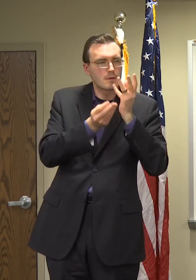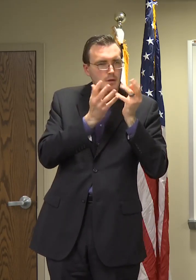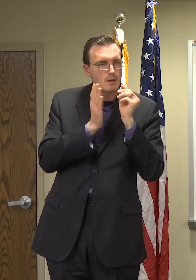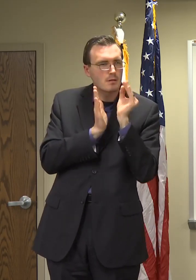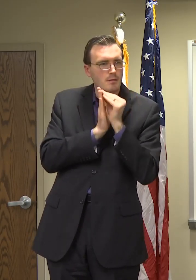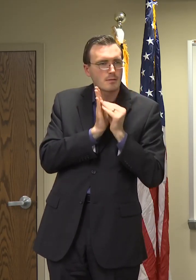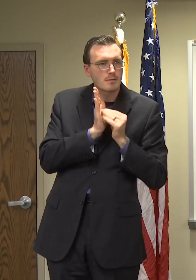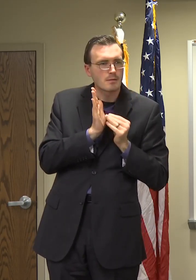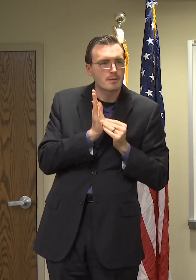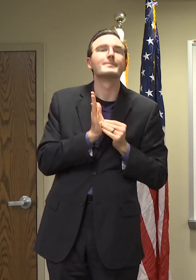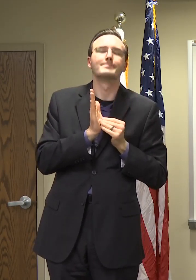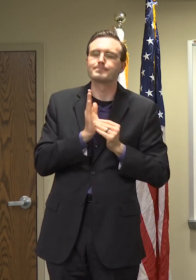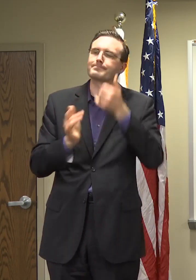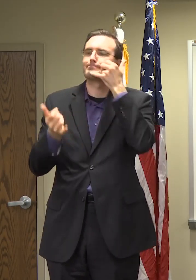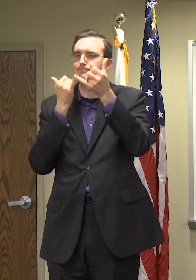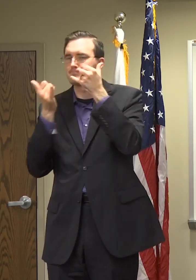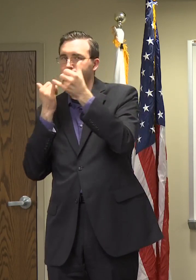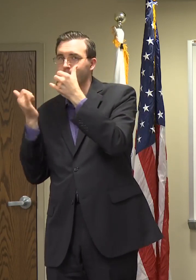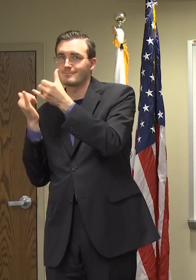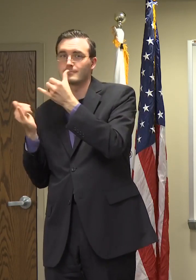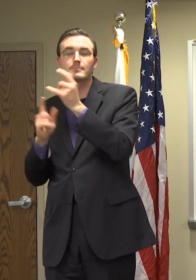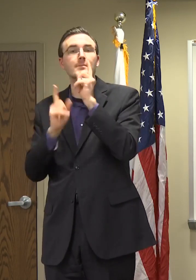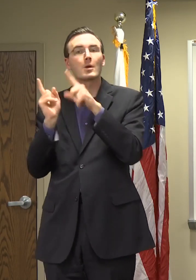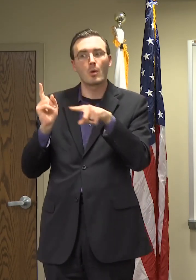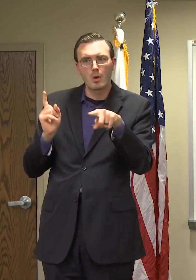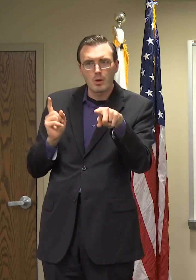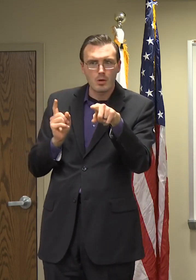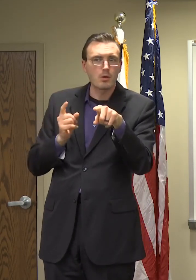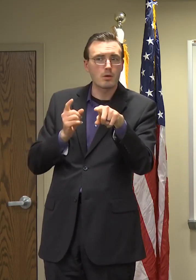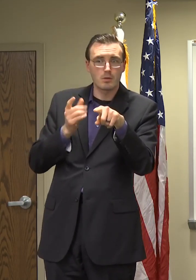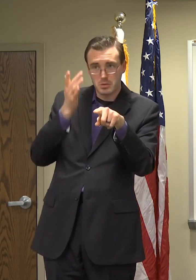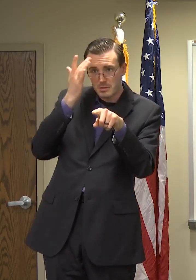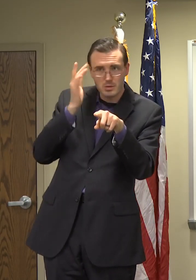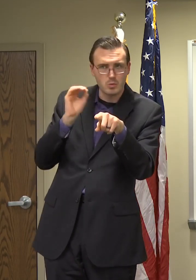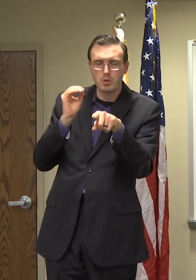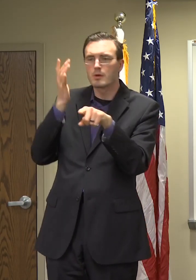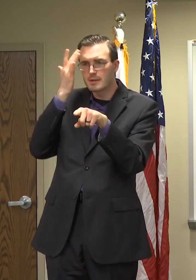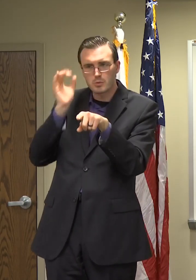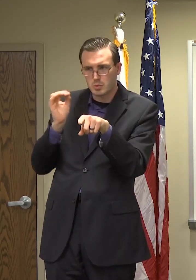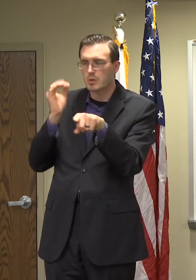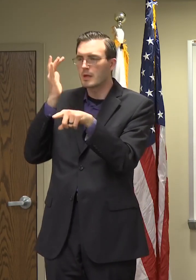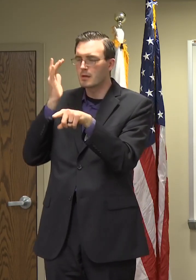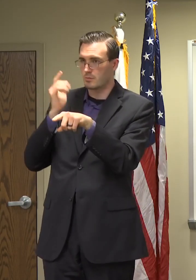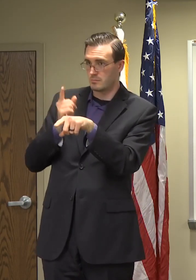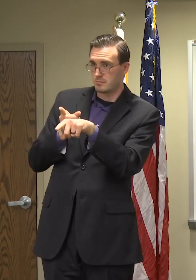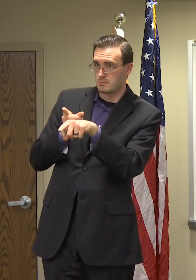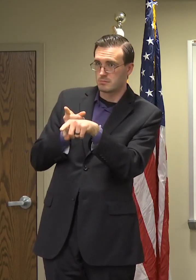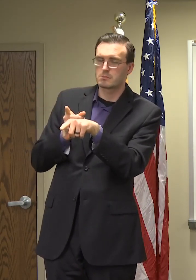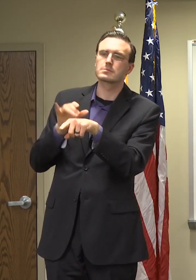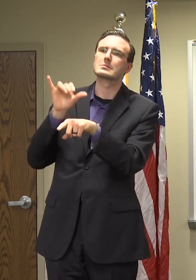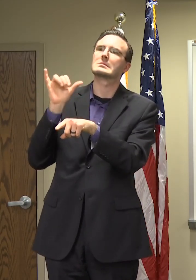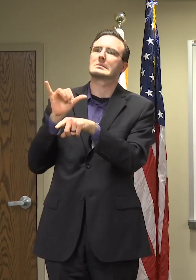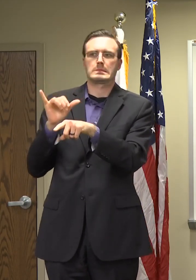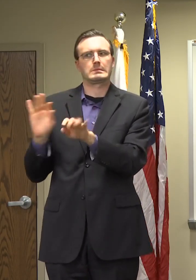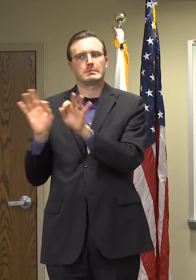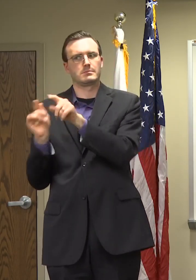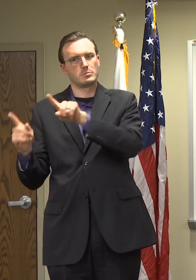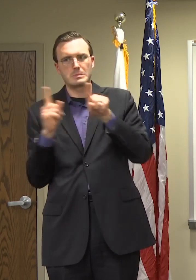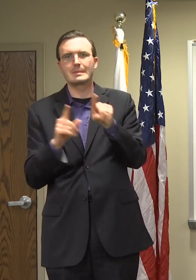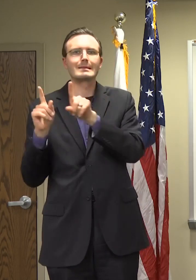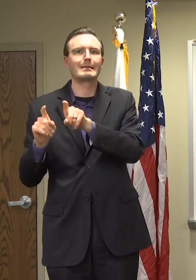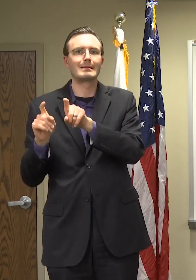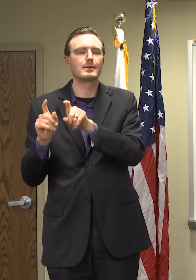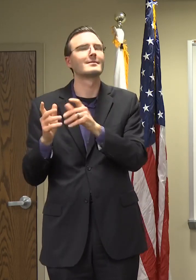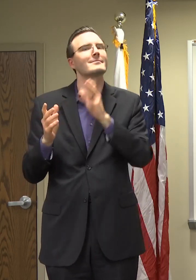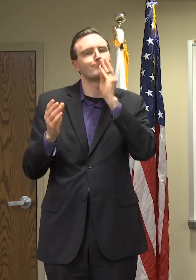quickly, promptly, and isolate them in the community. Testing is the other part. We want rapid testing